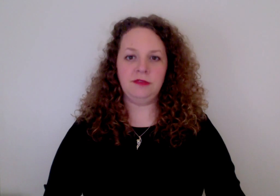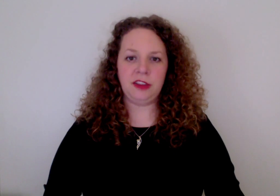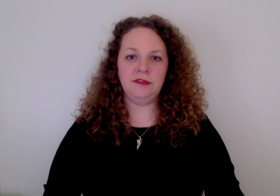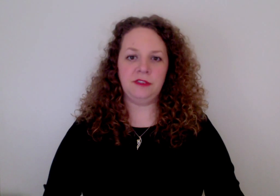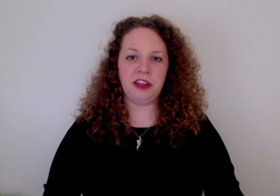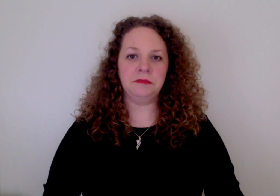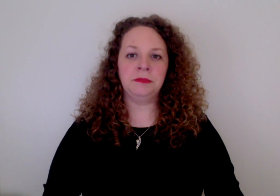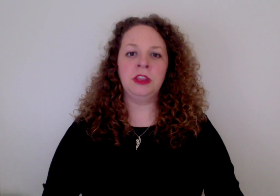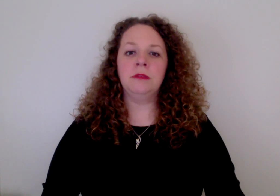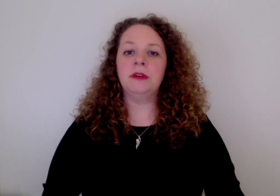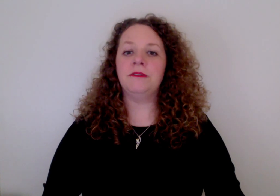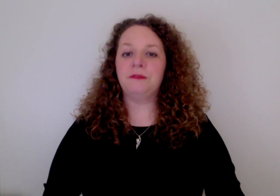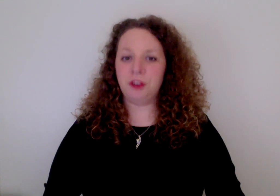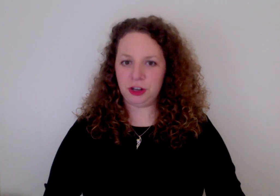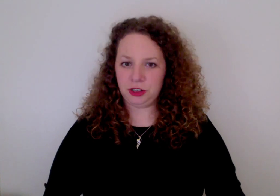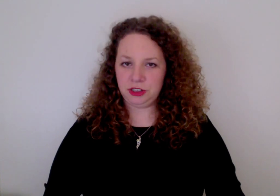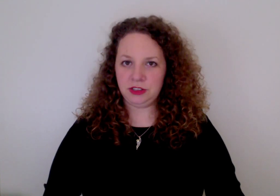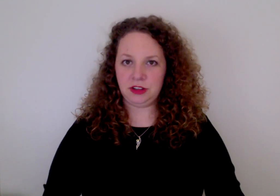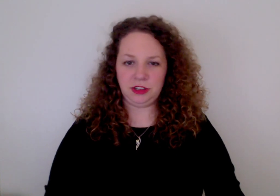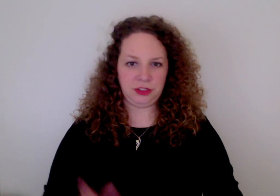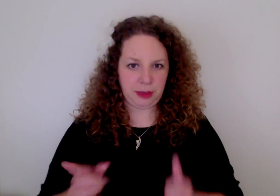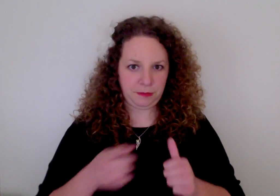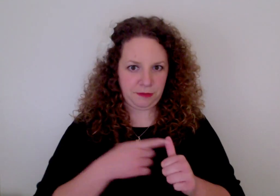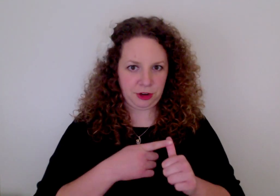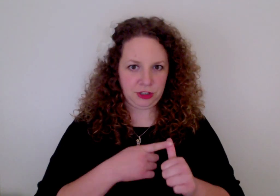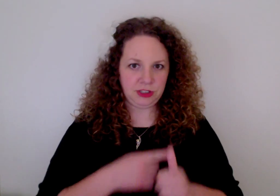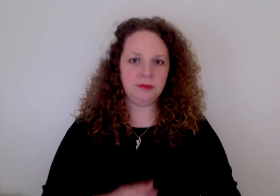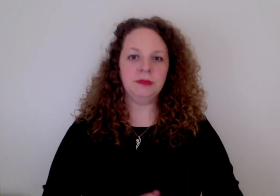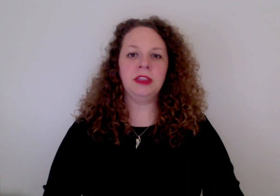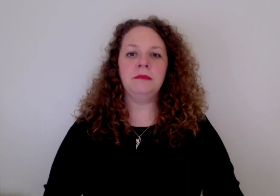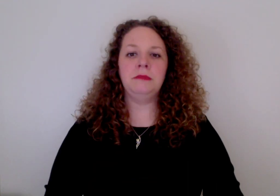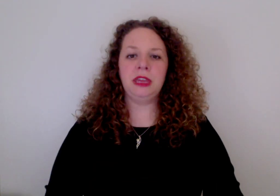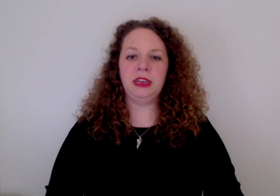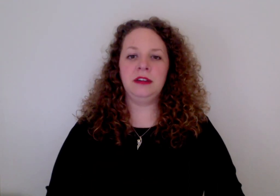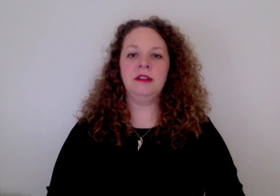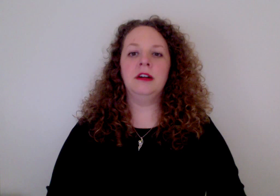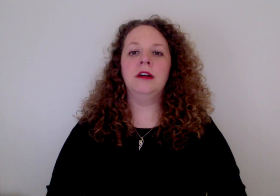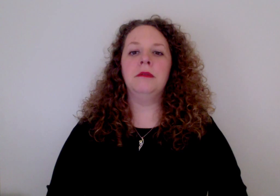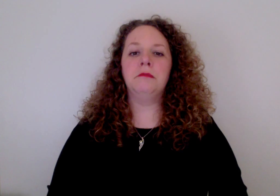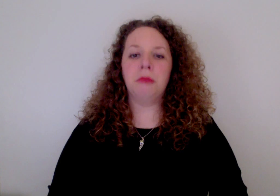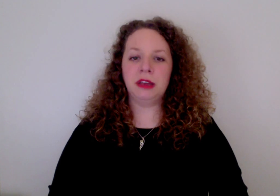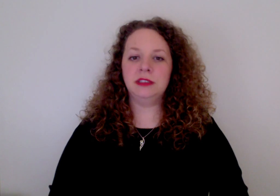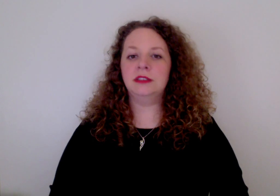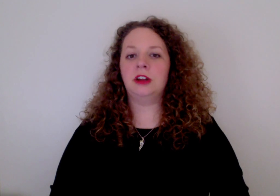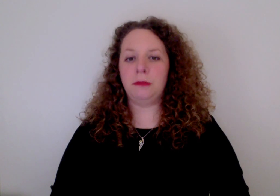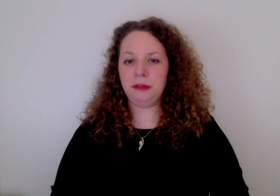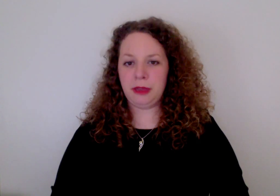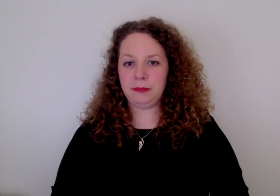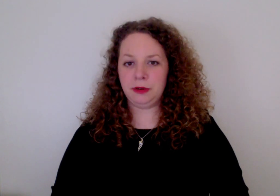fine, fine. But first, on your thumb, first, me must copy